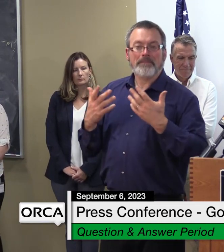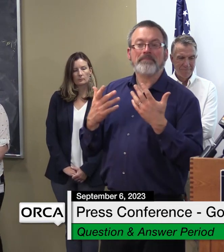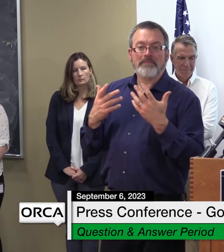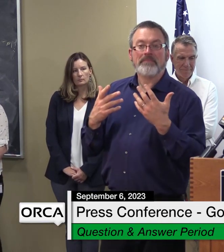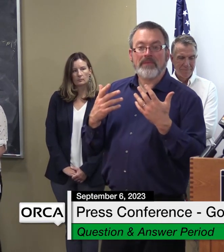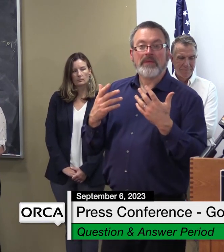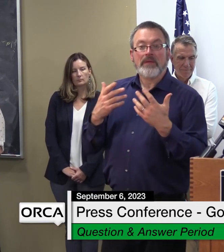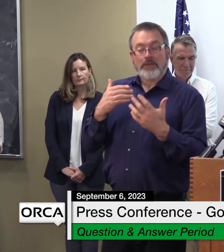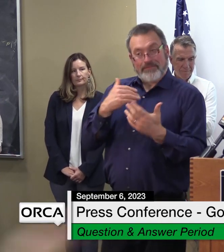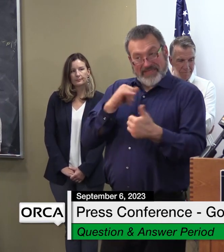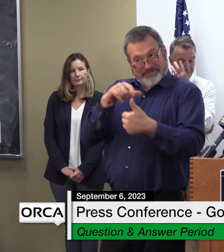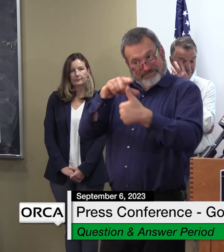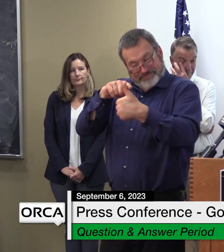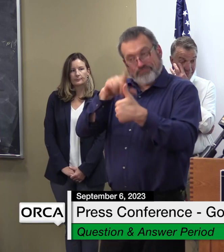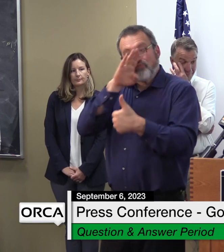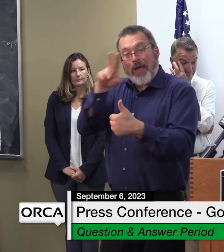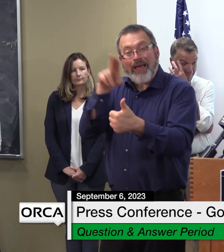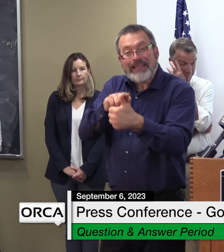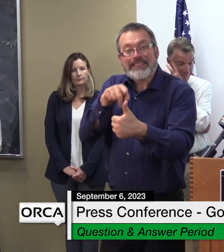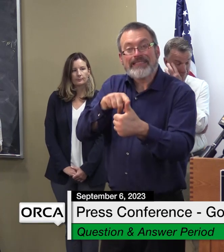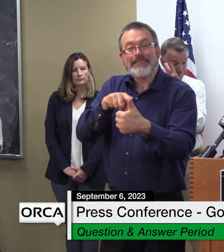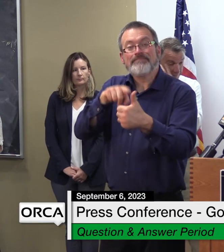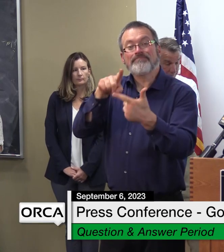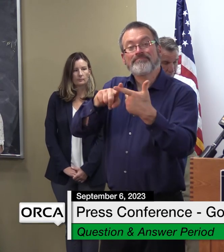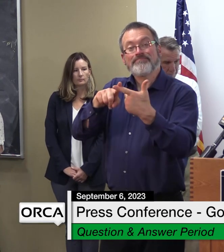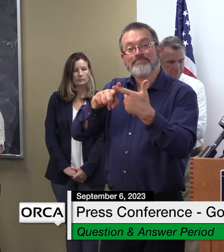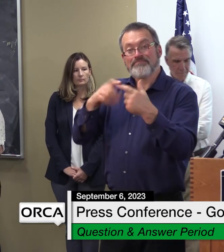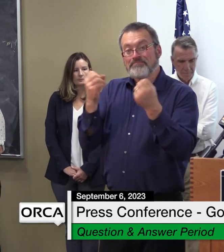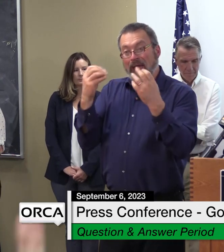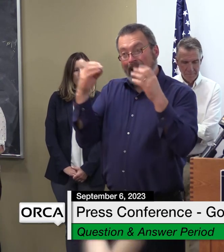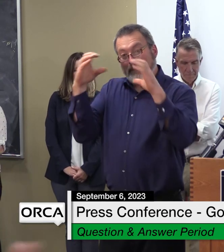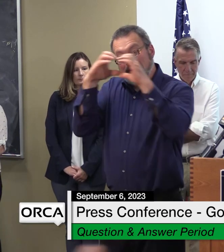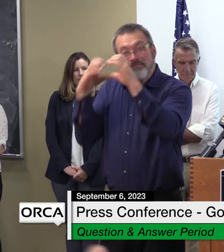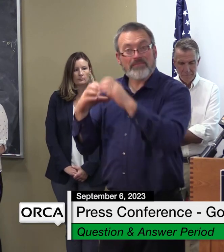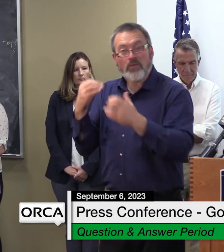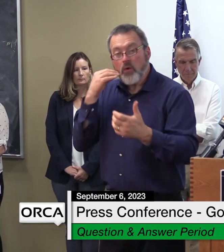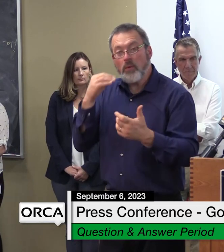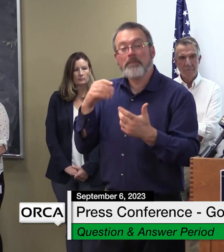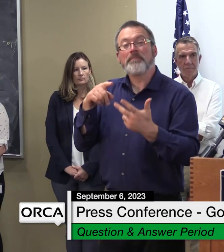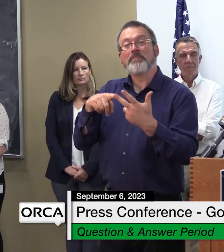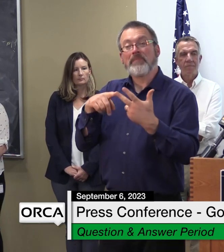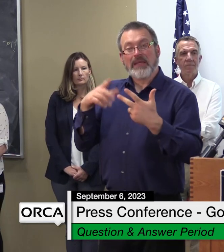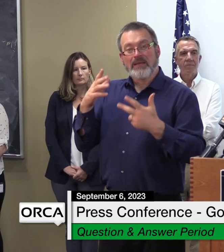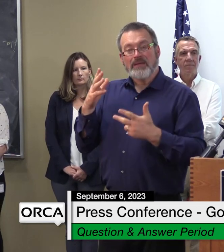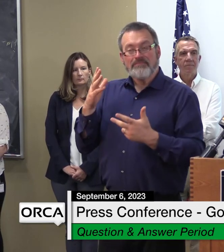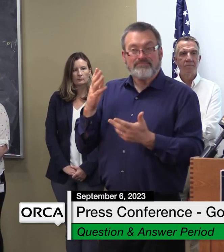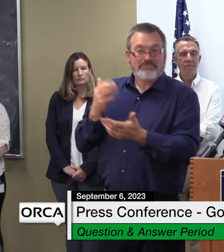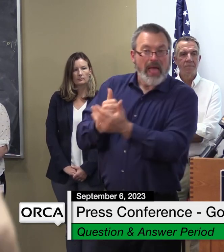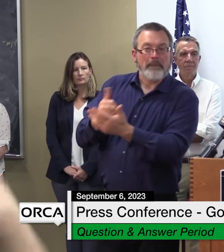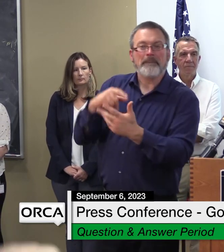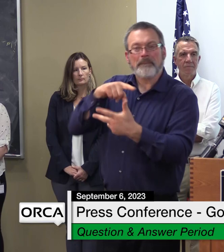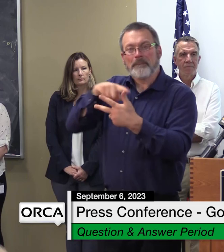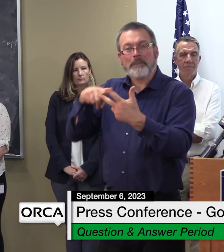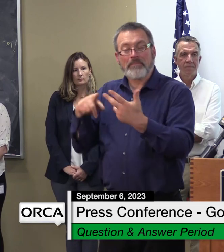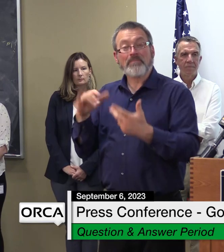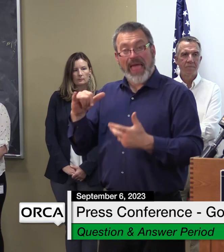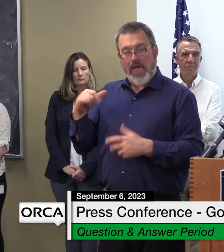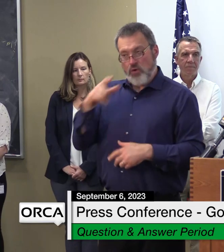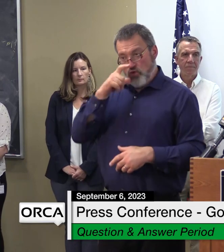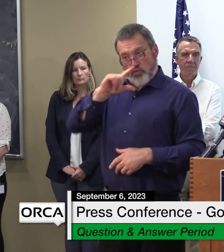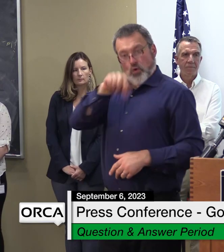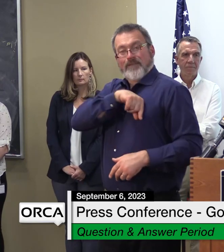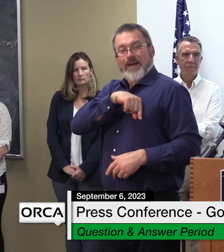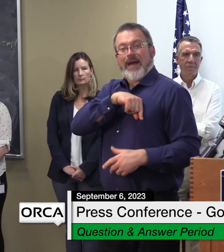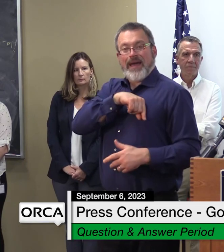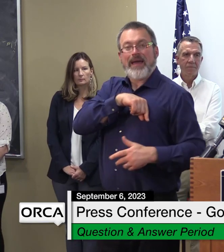for those who are eligible, there is the opportunity, if approved by headquarters, for them to be able to purchase